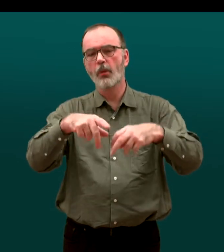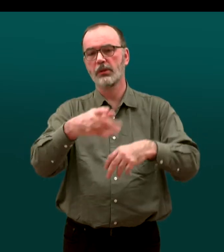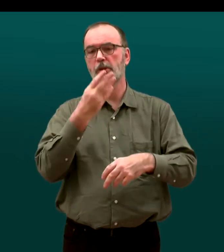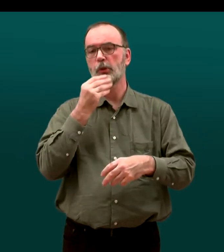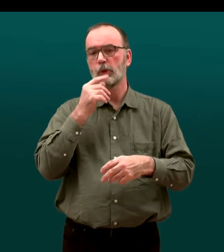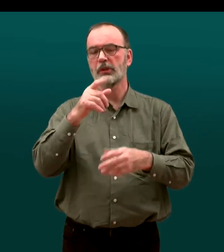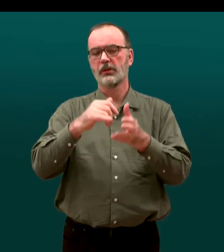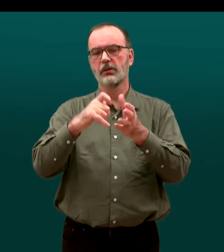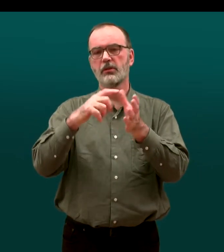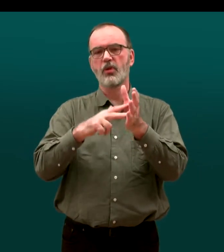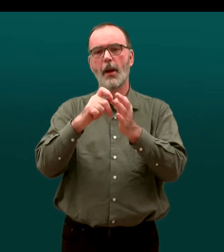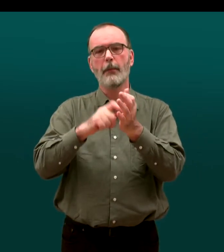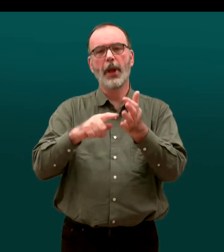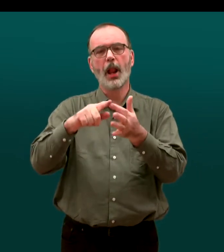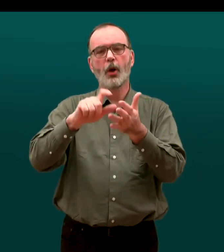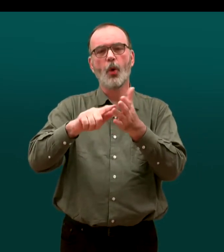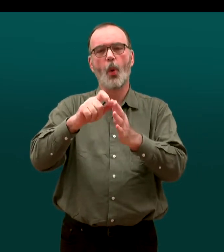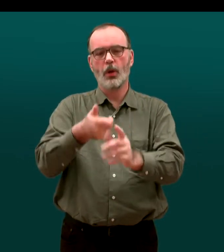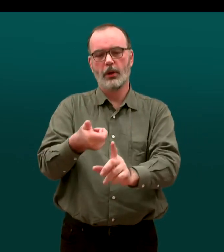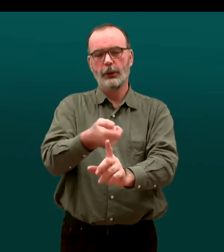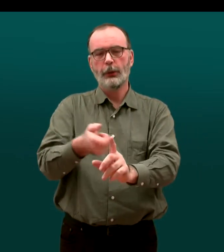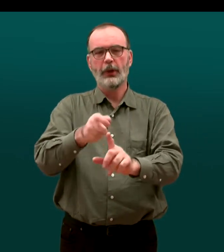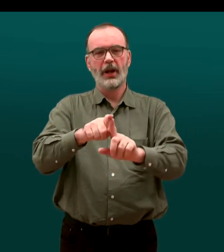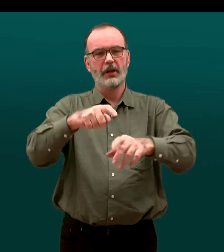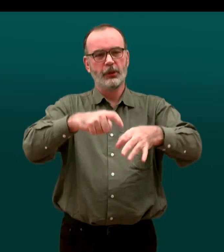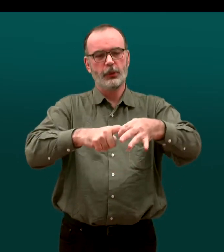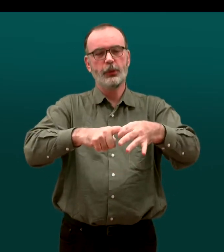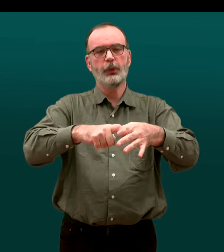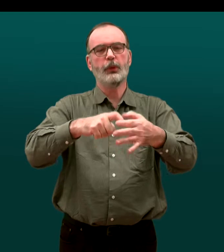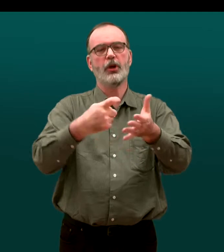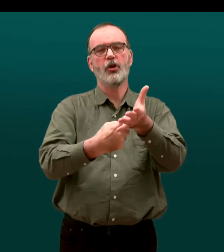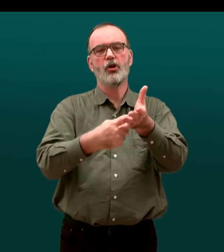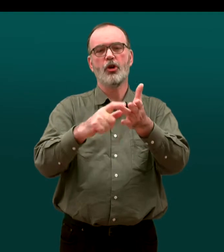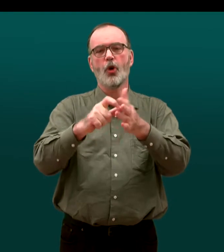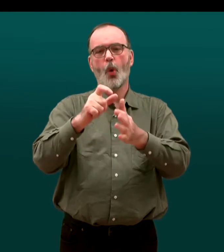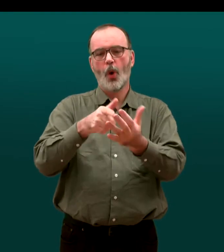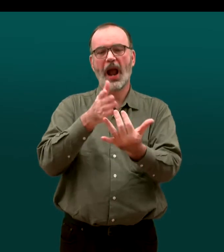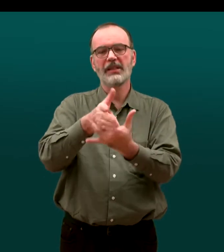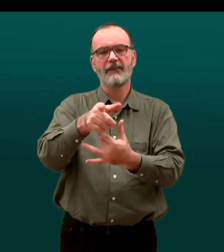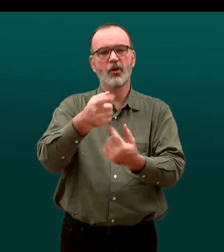Explore the use of phone scannable codes, QR codes, to access virtual information